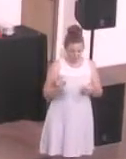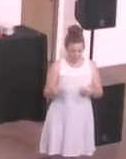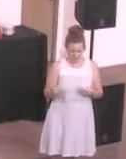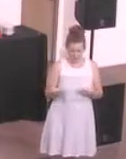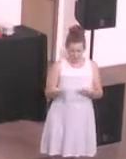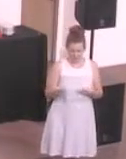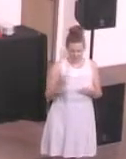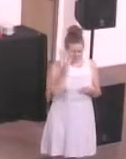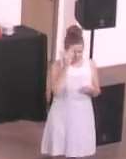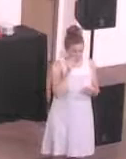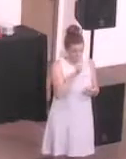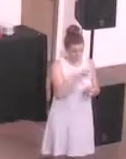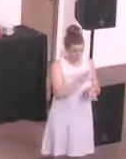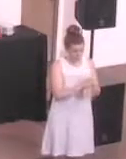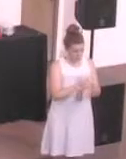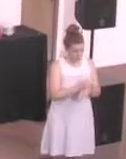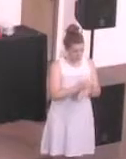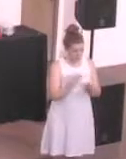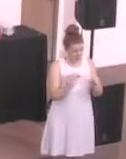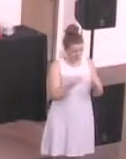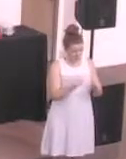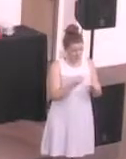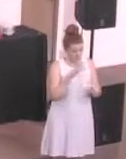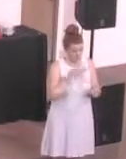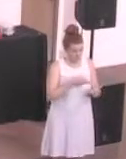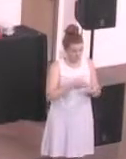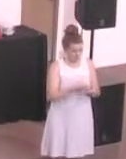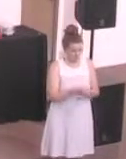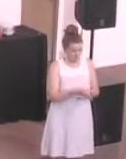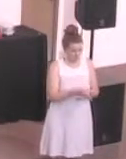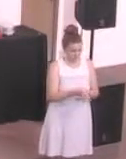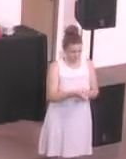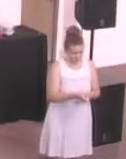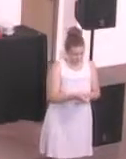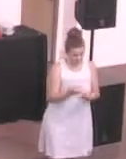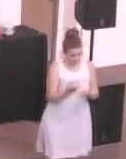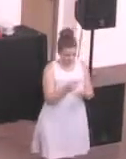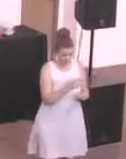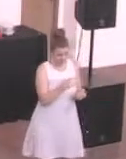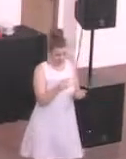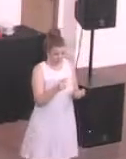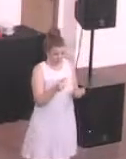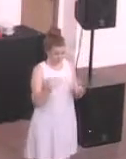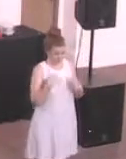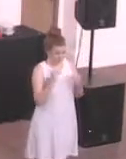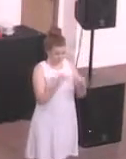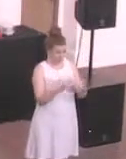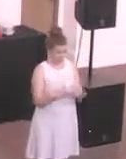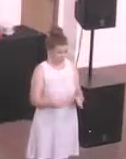I know that you are a church that's able to be honest. Many